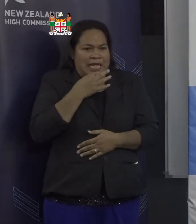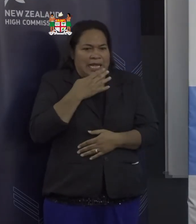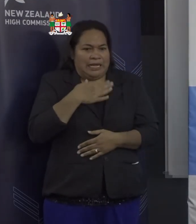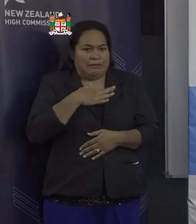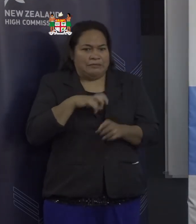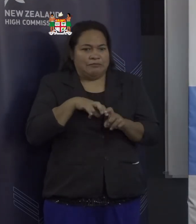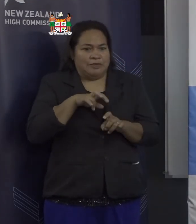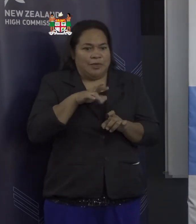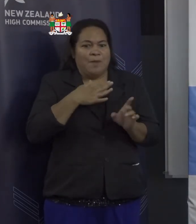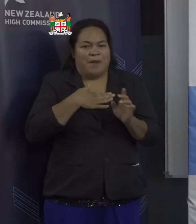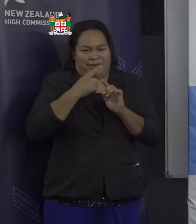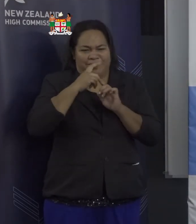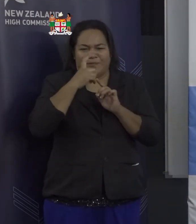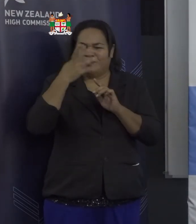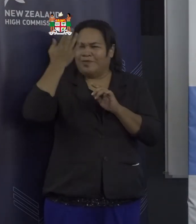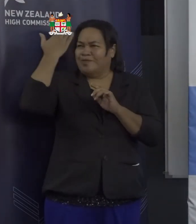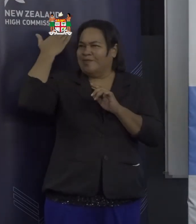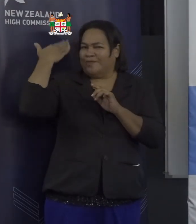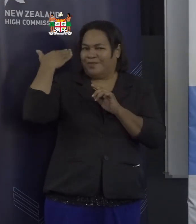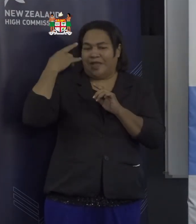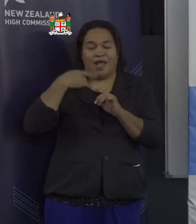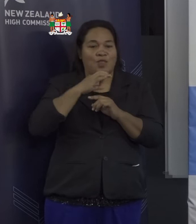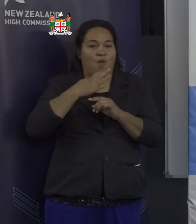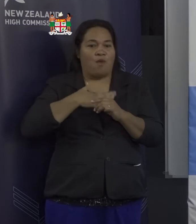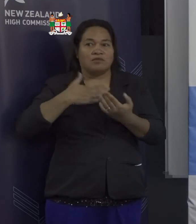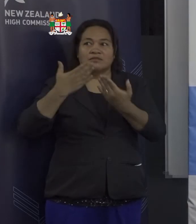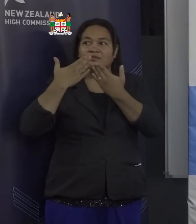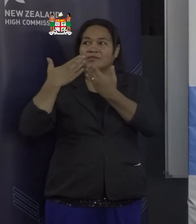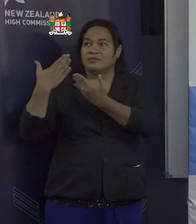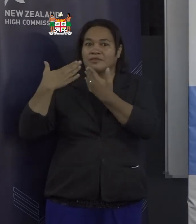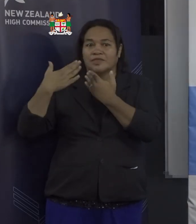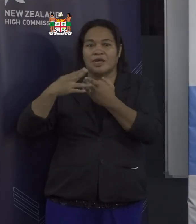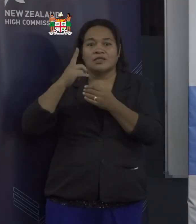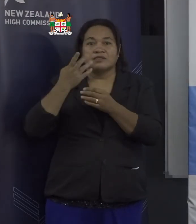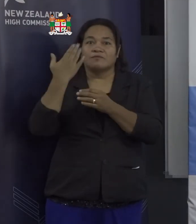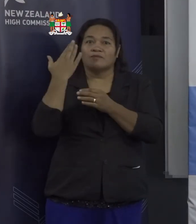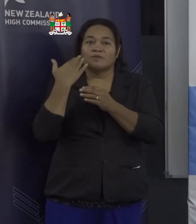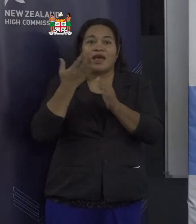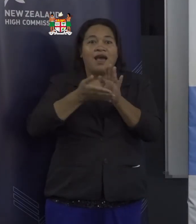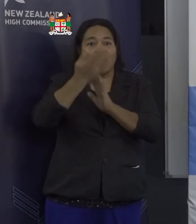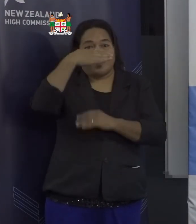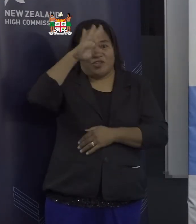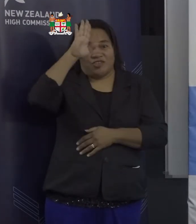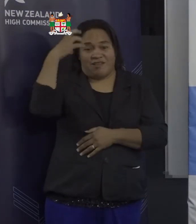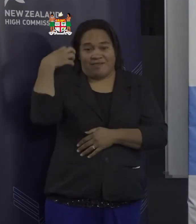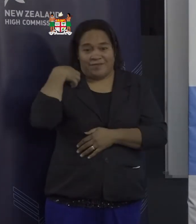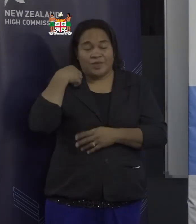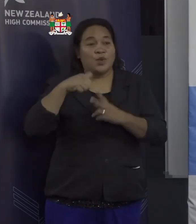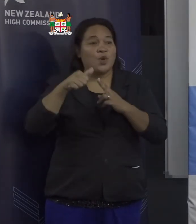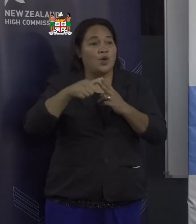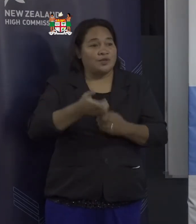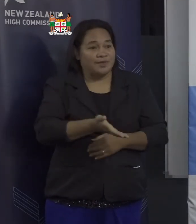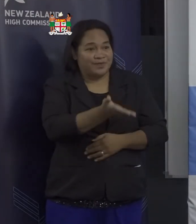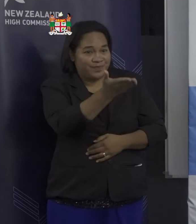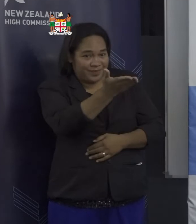on the coattails of my predecessors, and I did want to acknowledge the work of our previous High Commissioner Jonathan Kerr and also Monica from my team